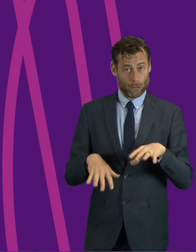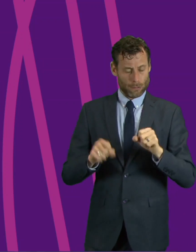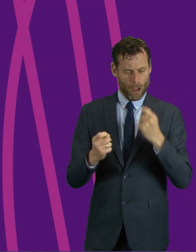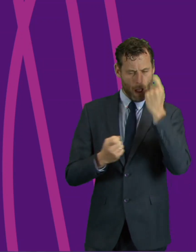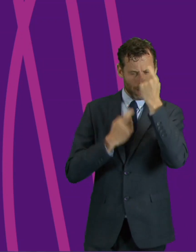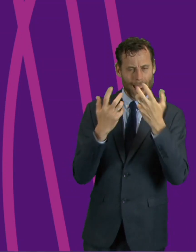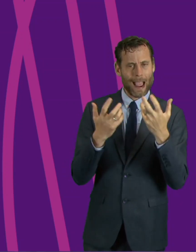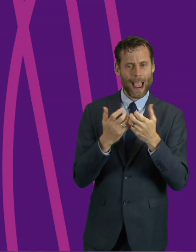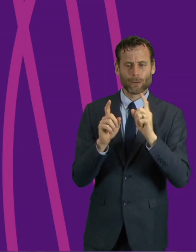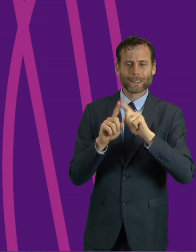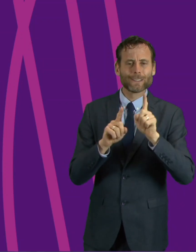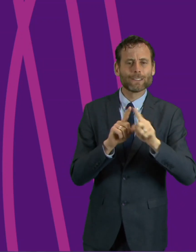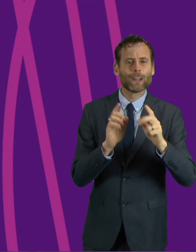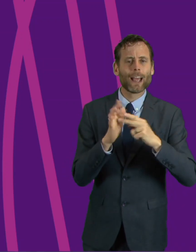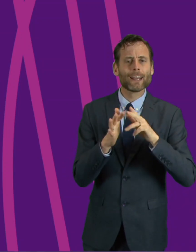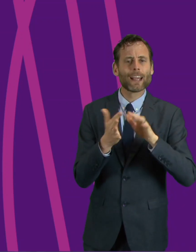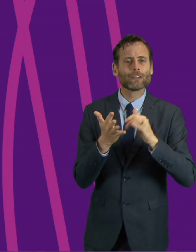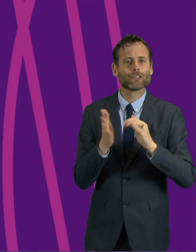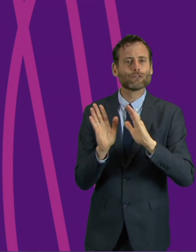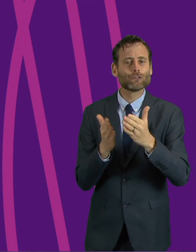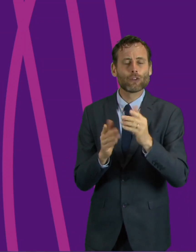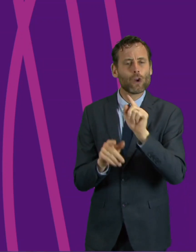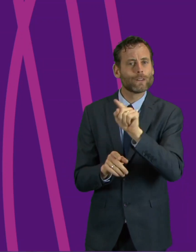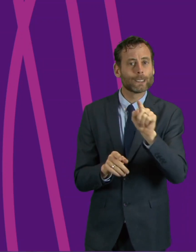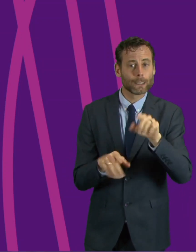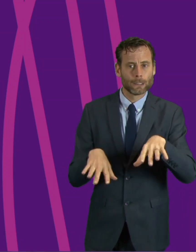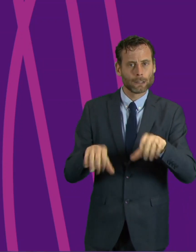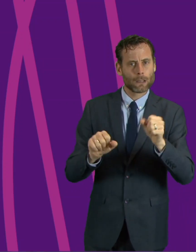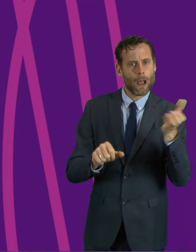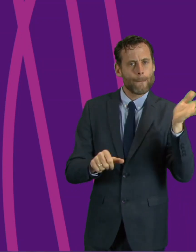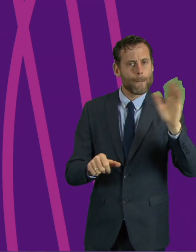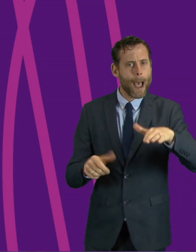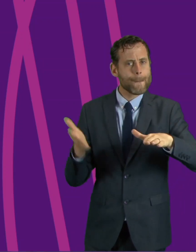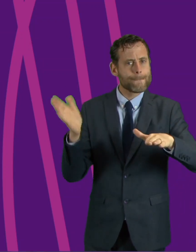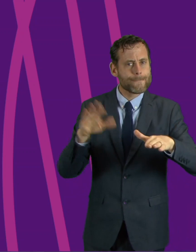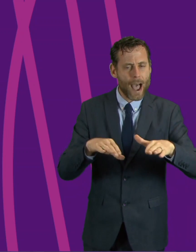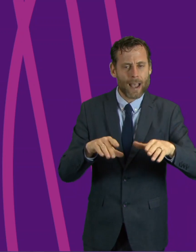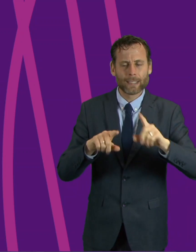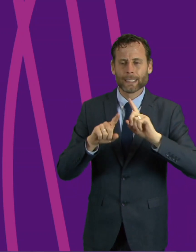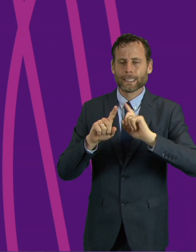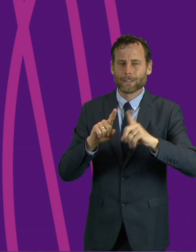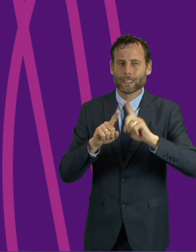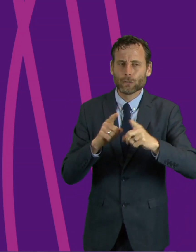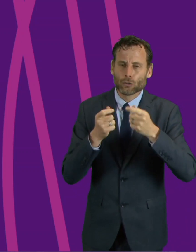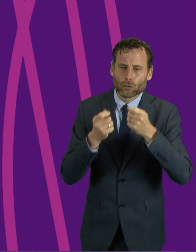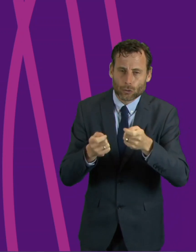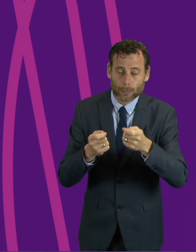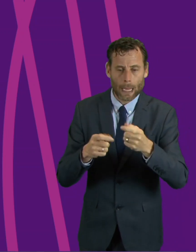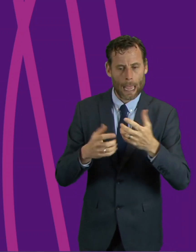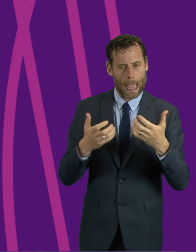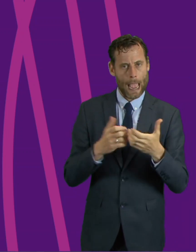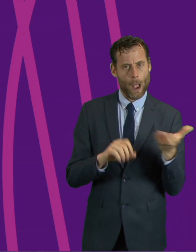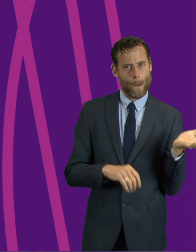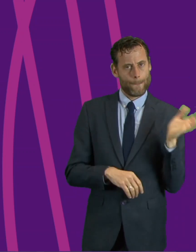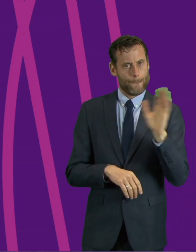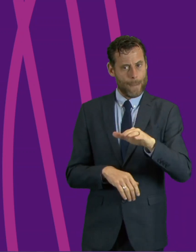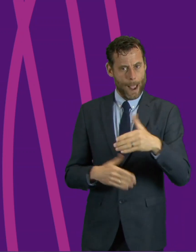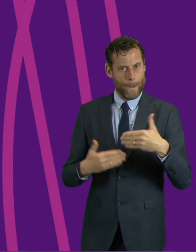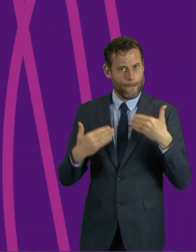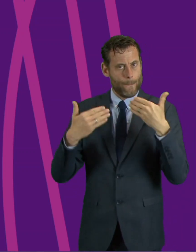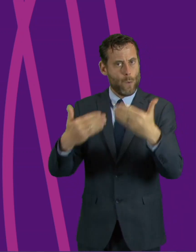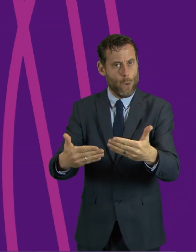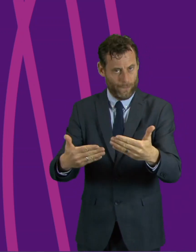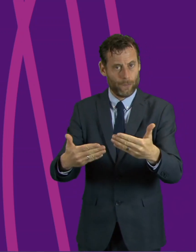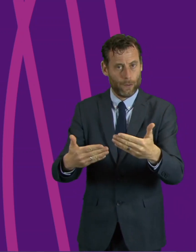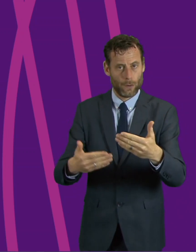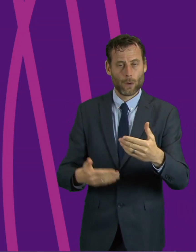how we restore and resume procedures that are non-urgent, that have been postponed, so that we get the NHS